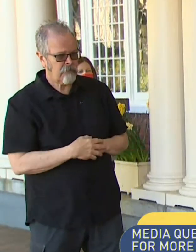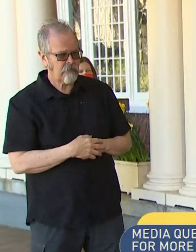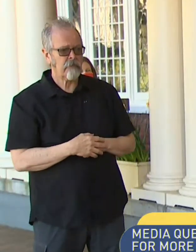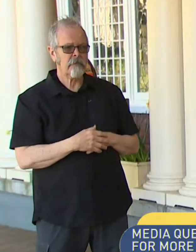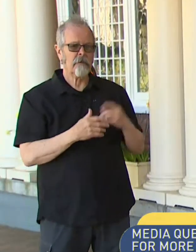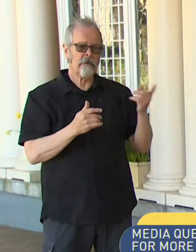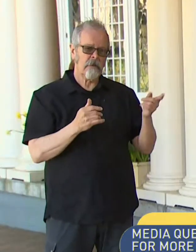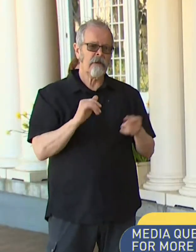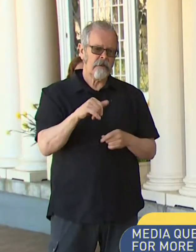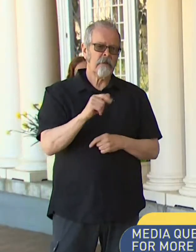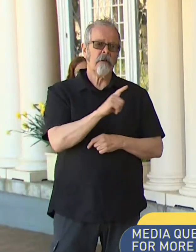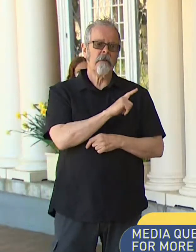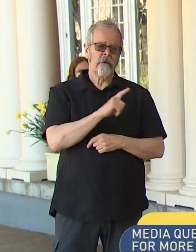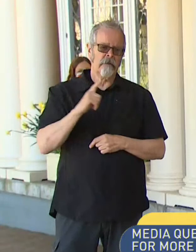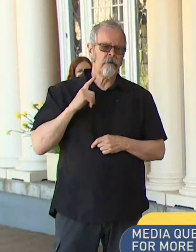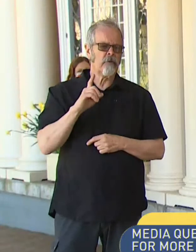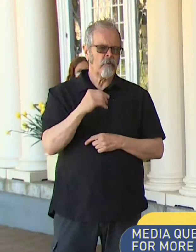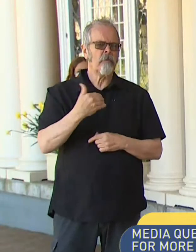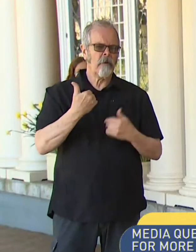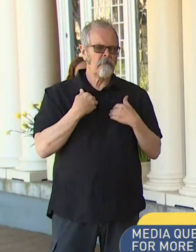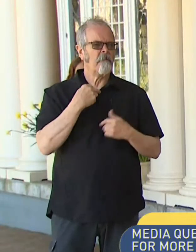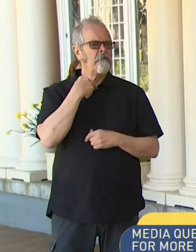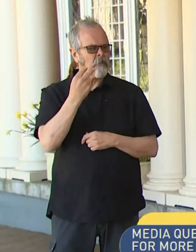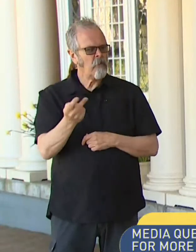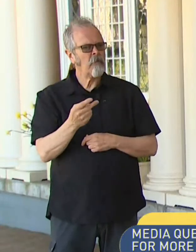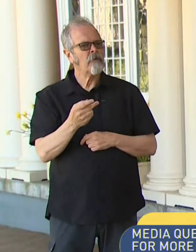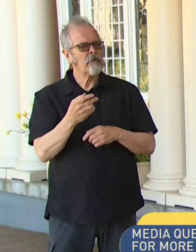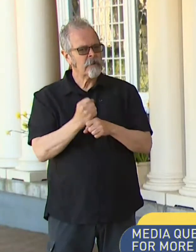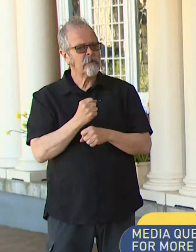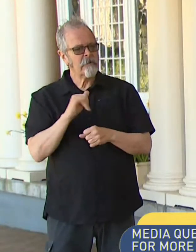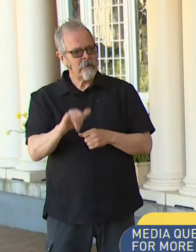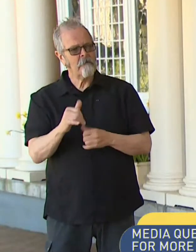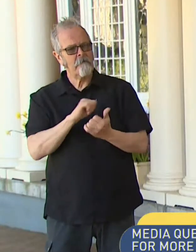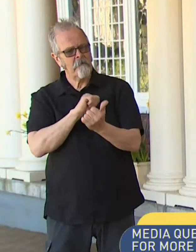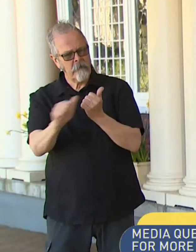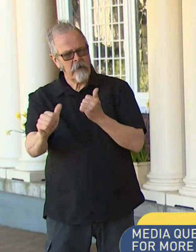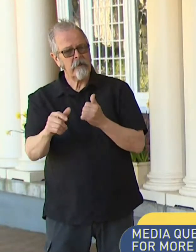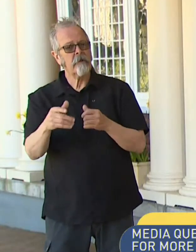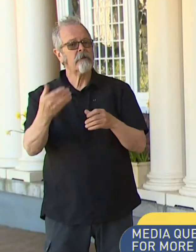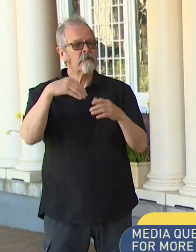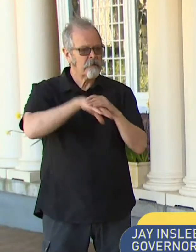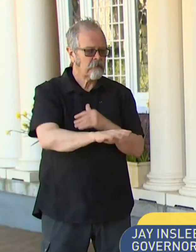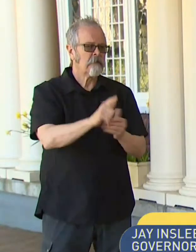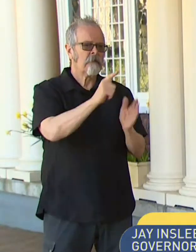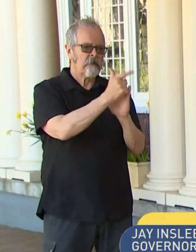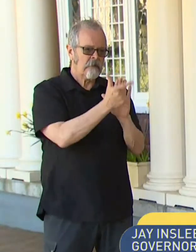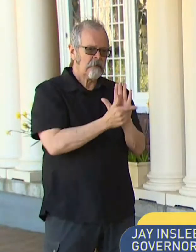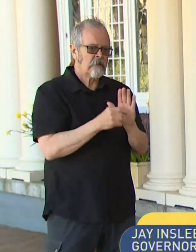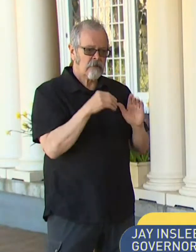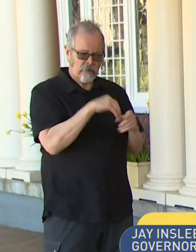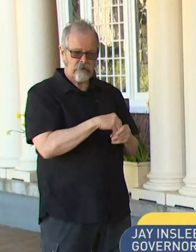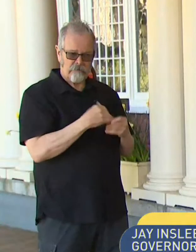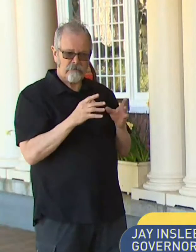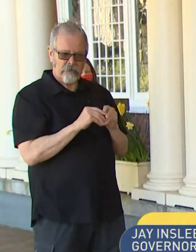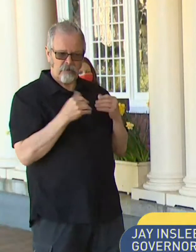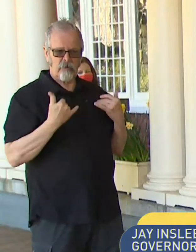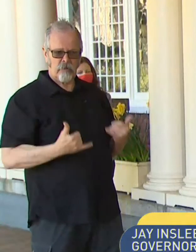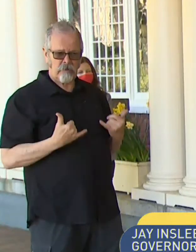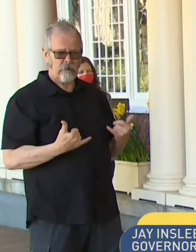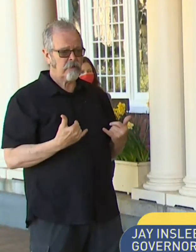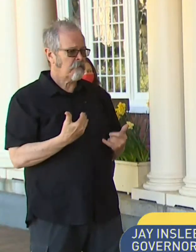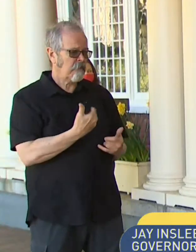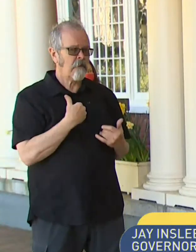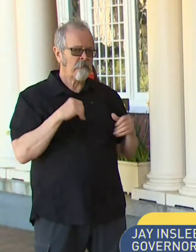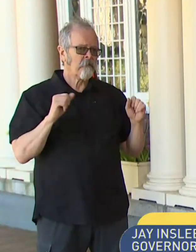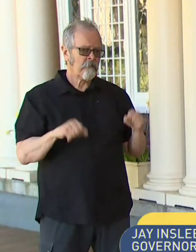voice. They have the ability to pass legislation. So they are involved in this today. They're in session. They have the ability to